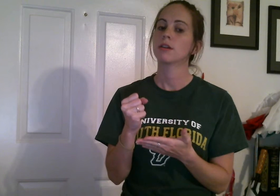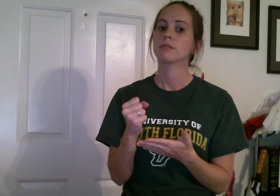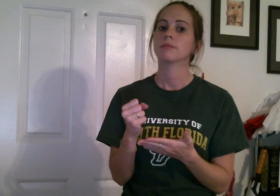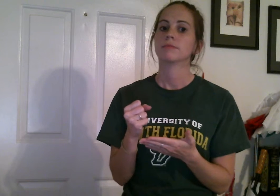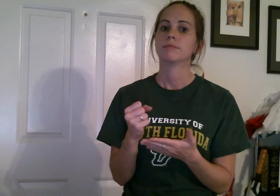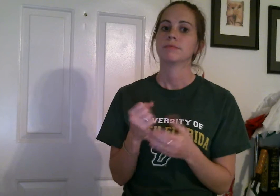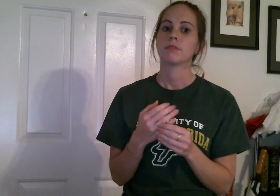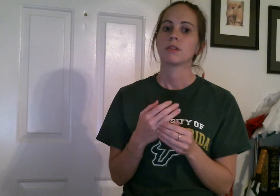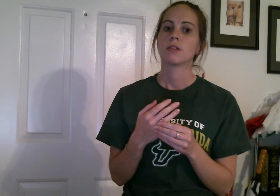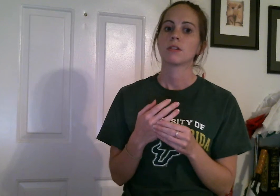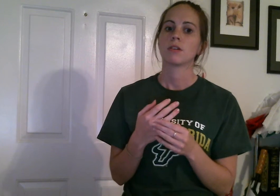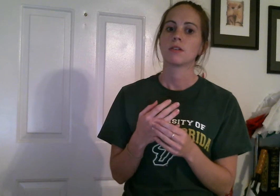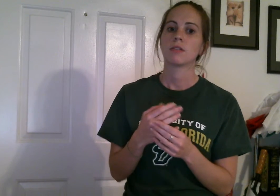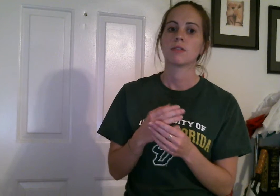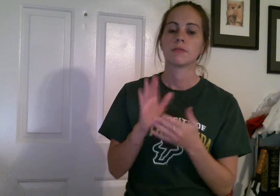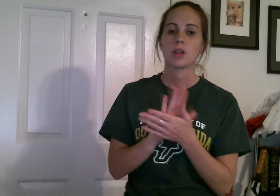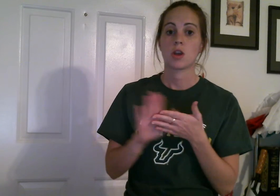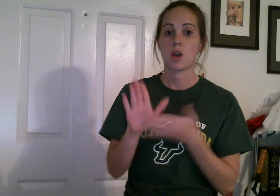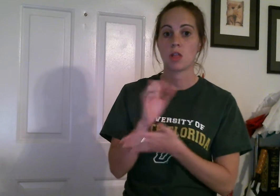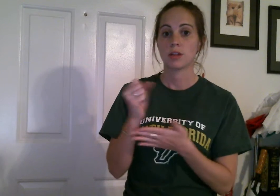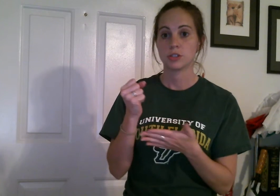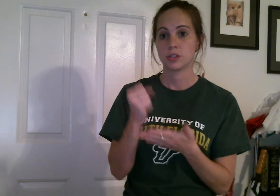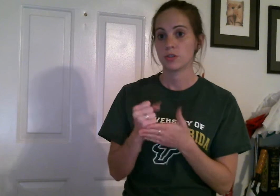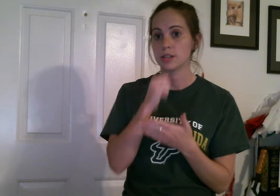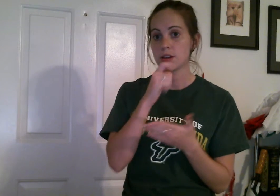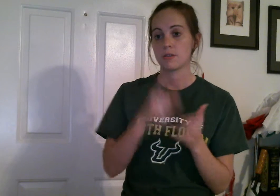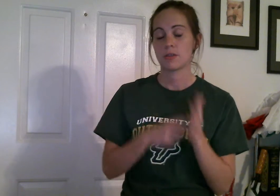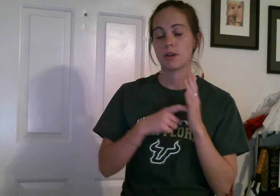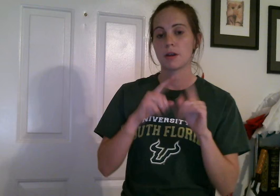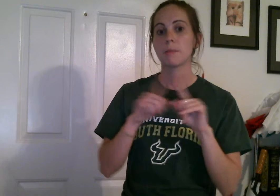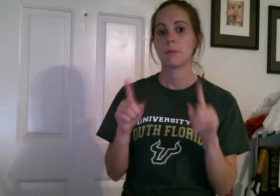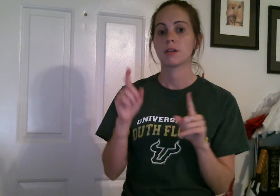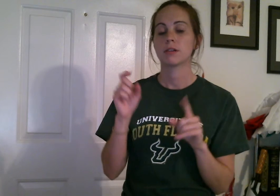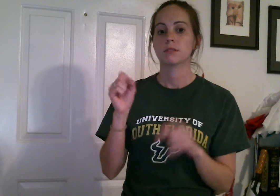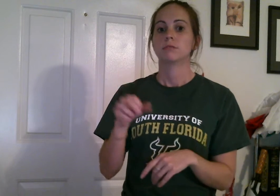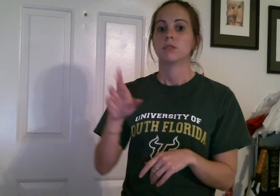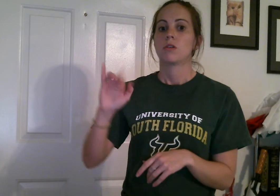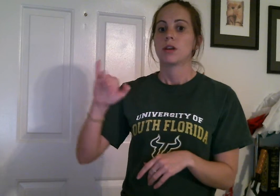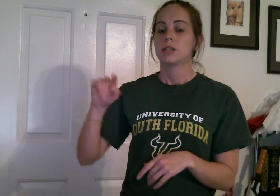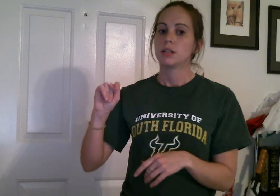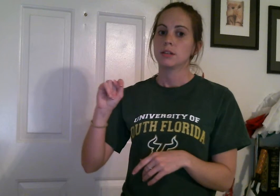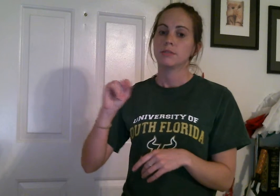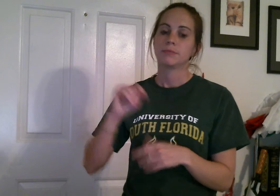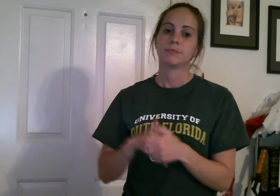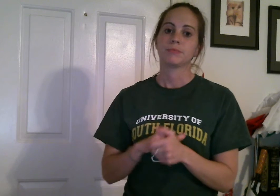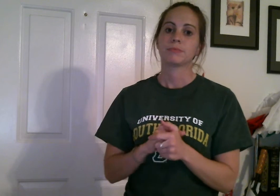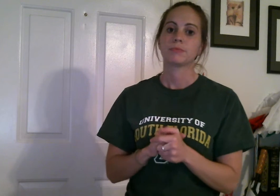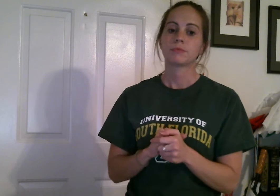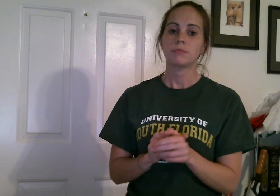certification. The college degree is necessary for your RHIT, which is your Registered Health Information Technician, which